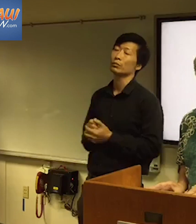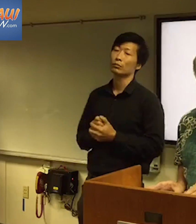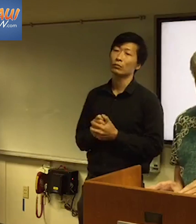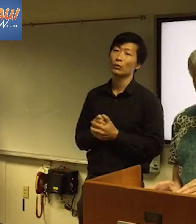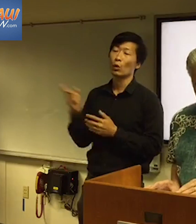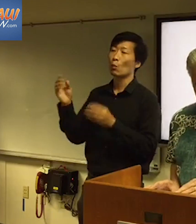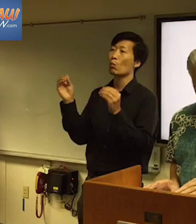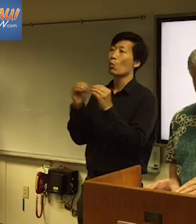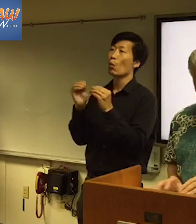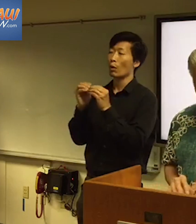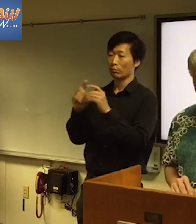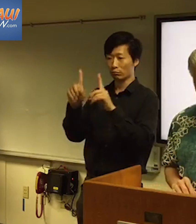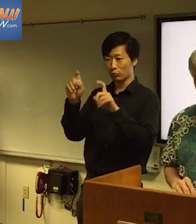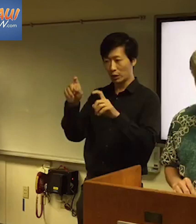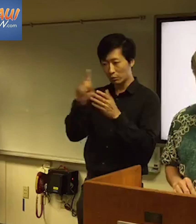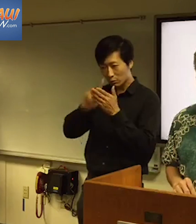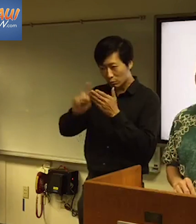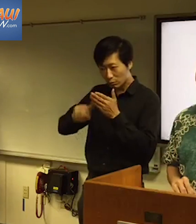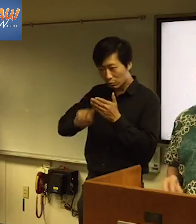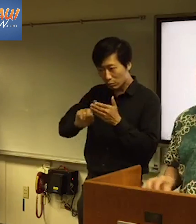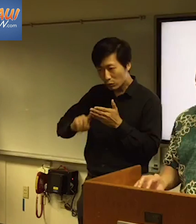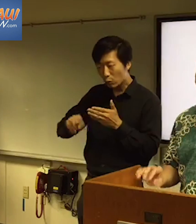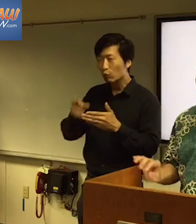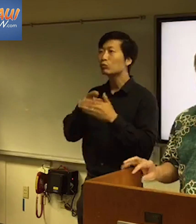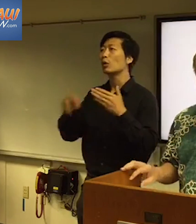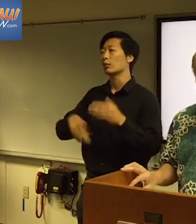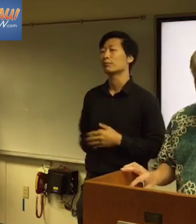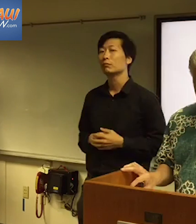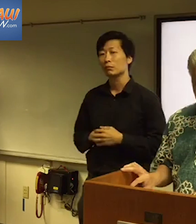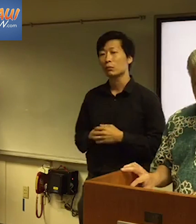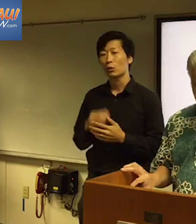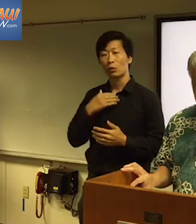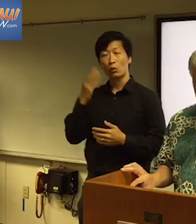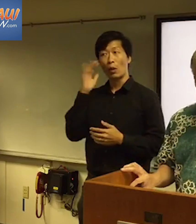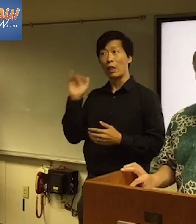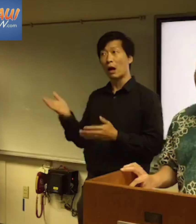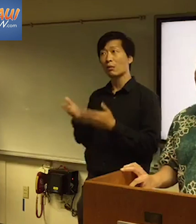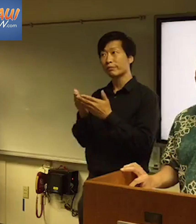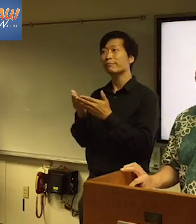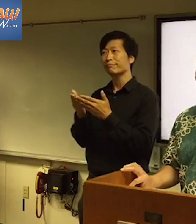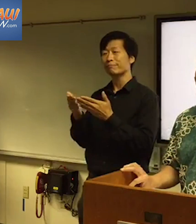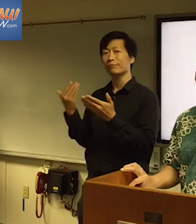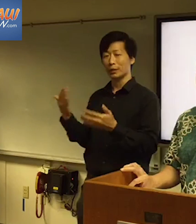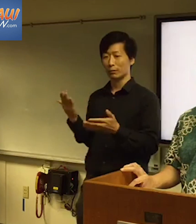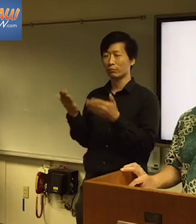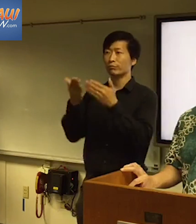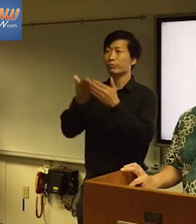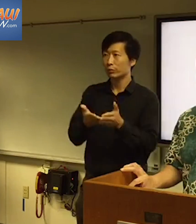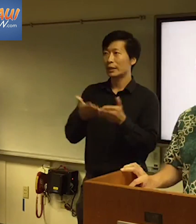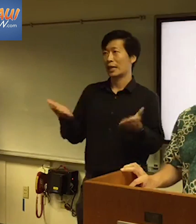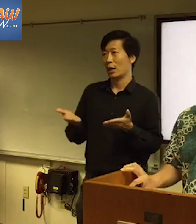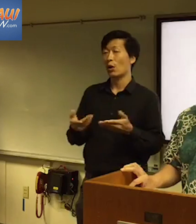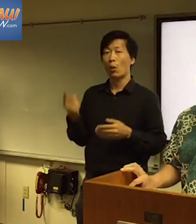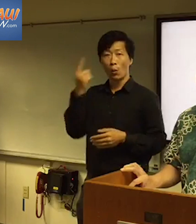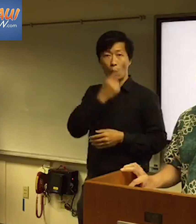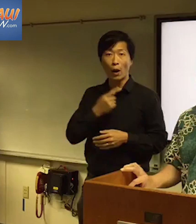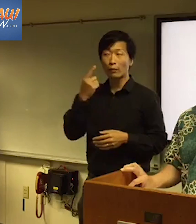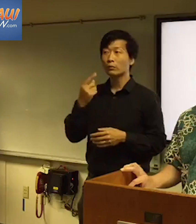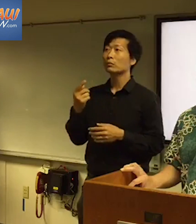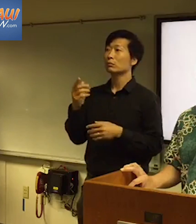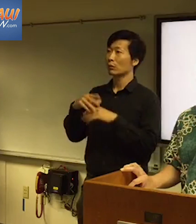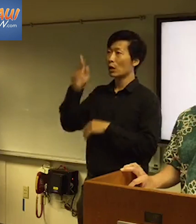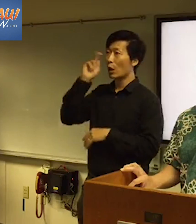islands, which increases our ability to monitor and track the virus. We have been working hard to